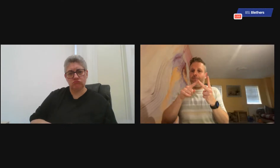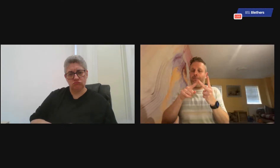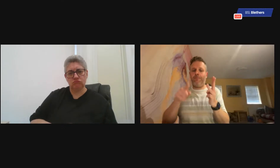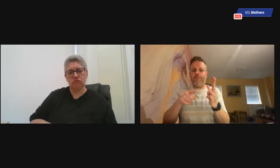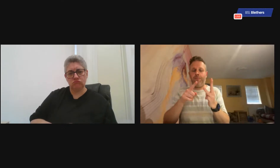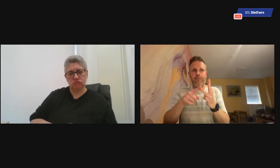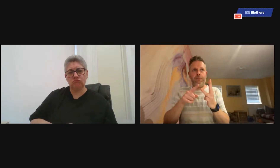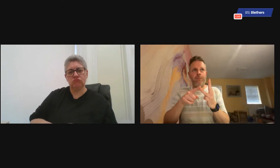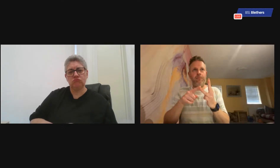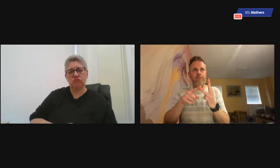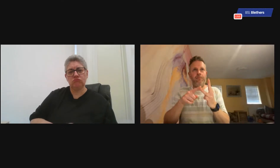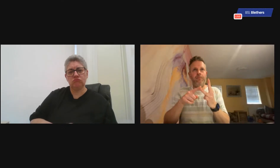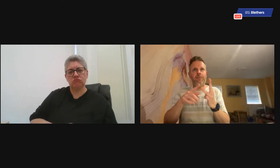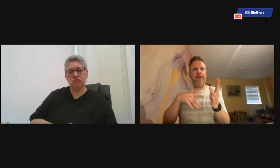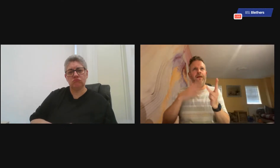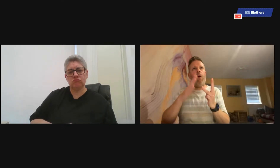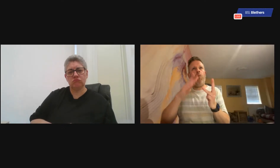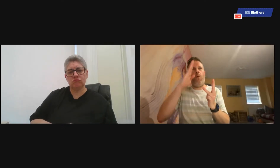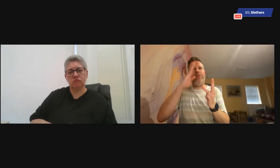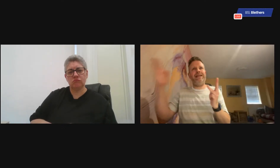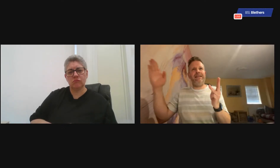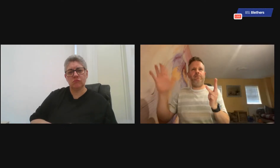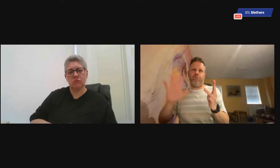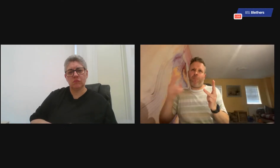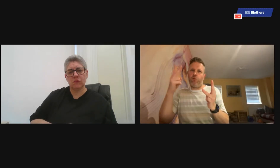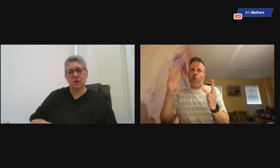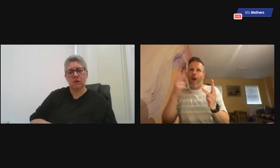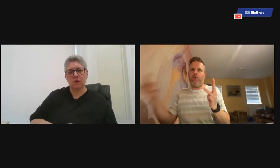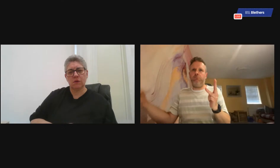The second child lived closely to Manchester,